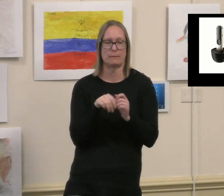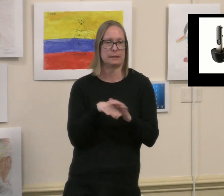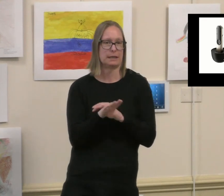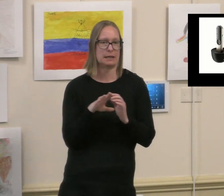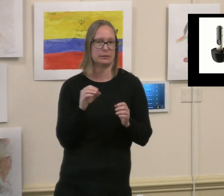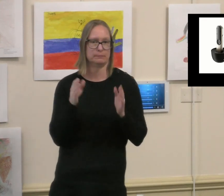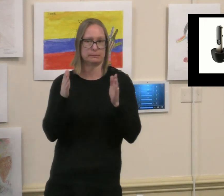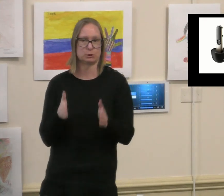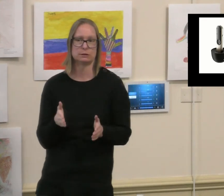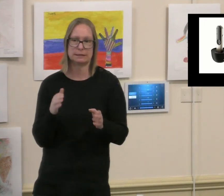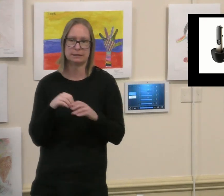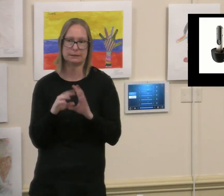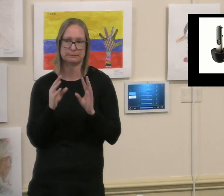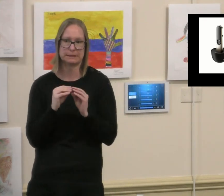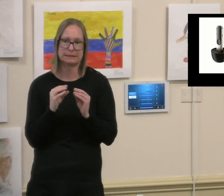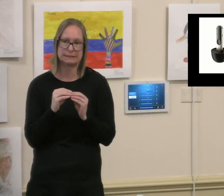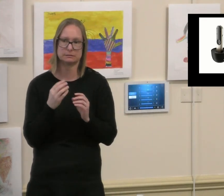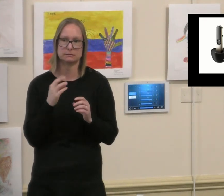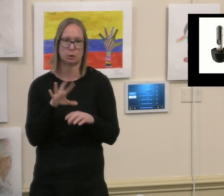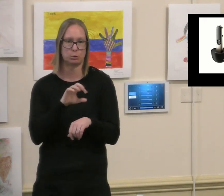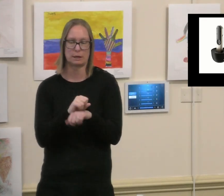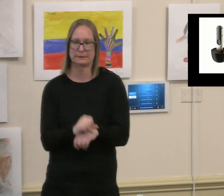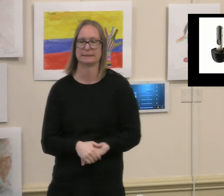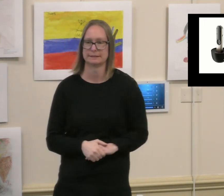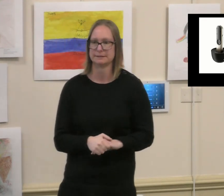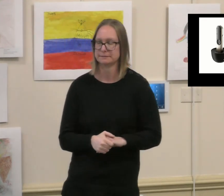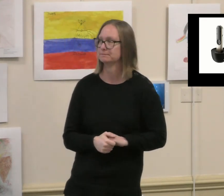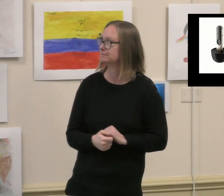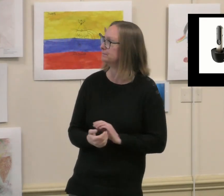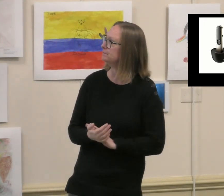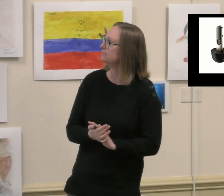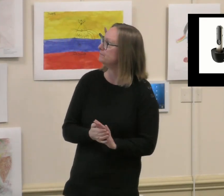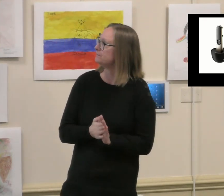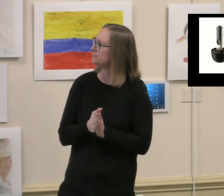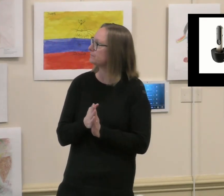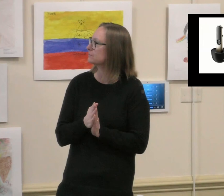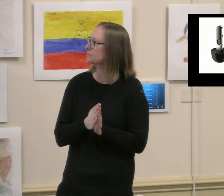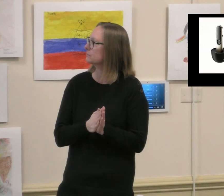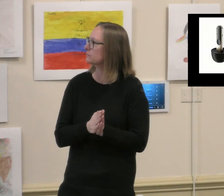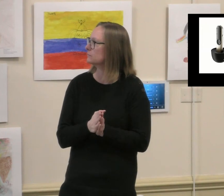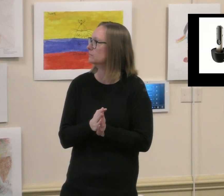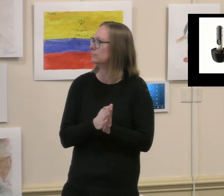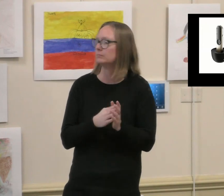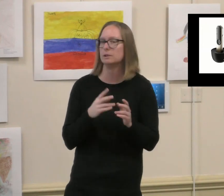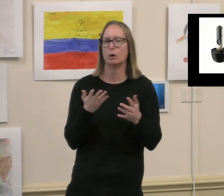just find another way to accommodate that person so they are able to join that meeting or appointment or whatever it is.